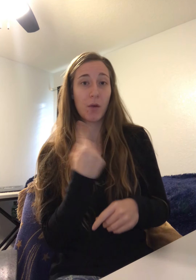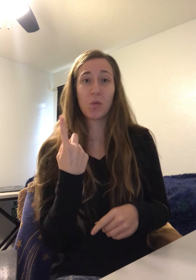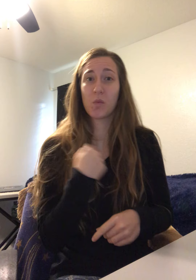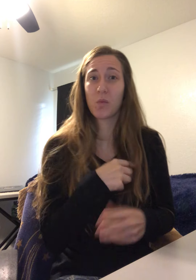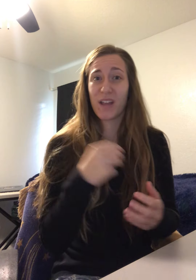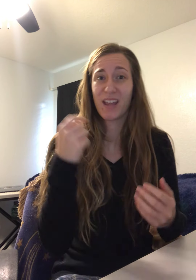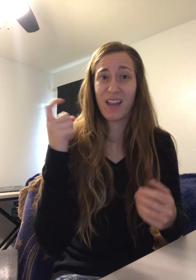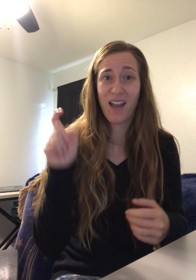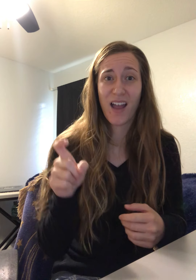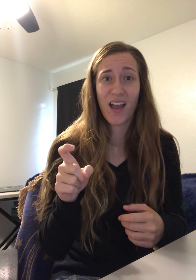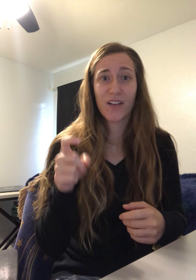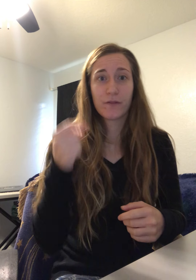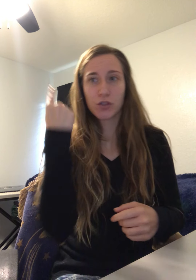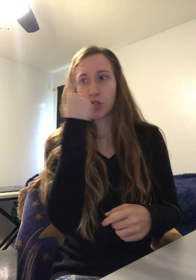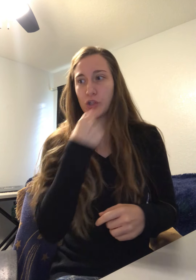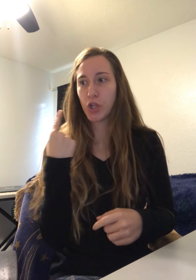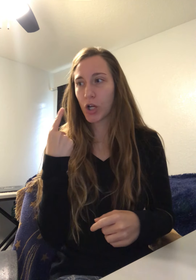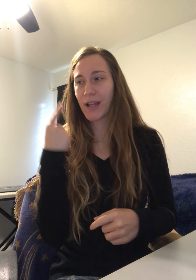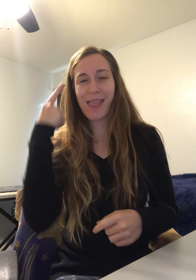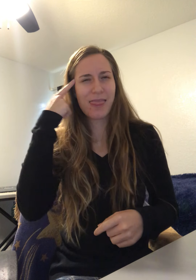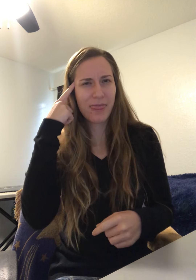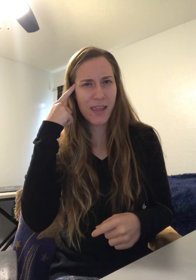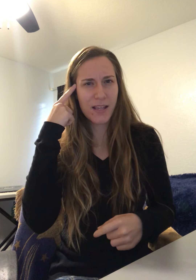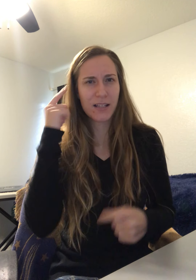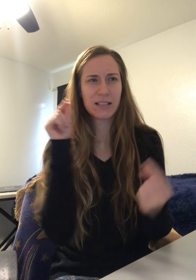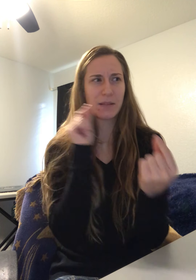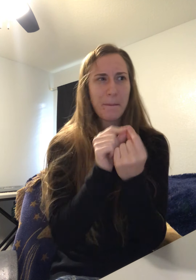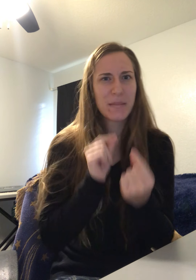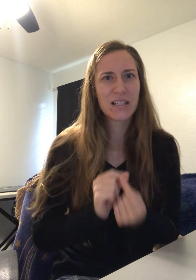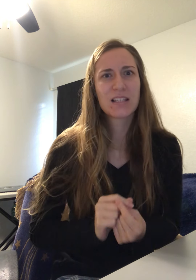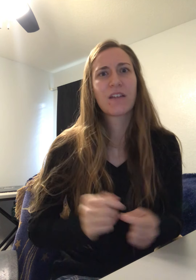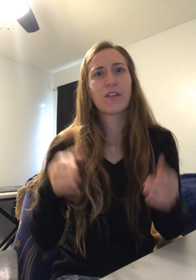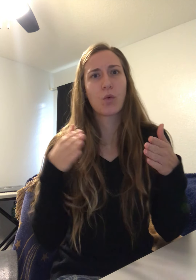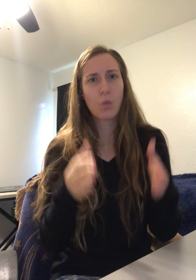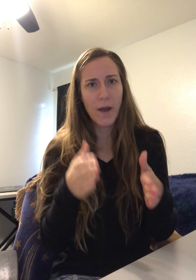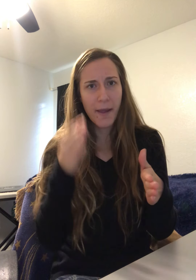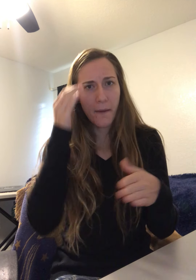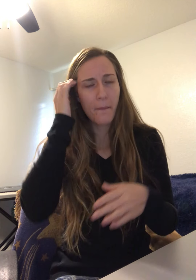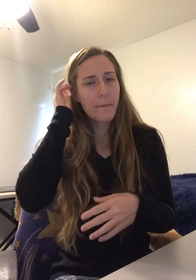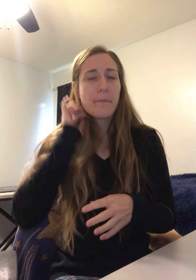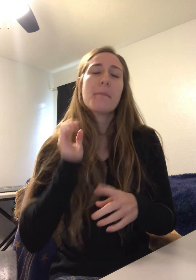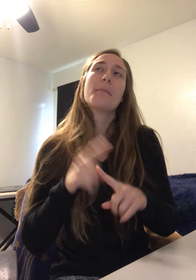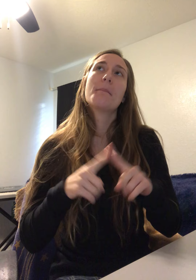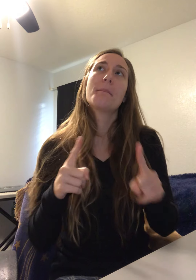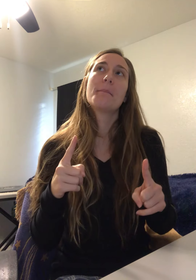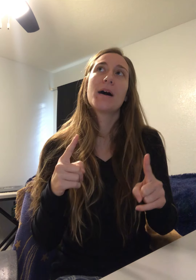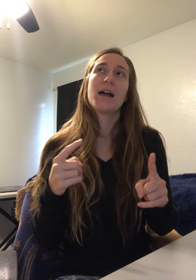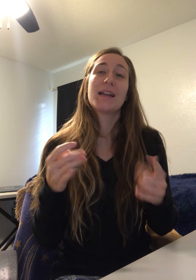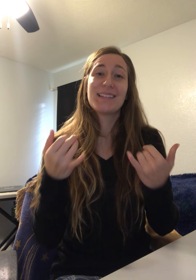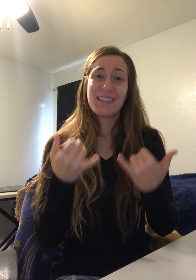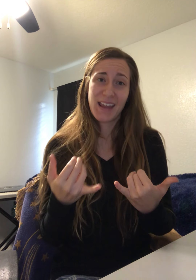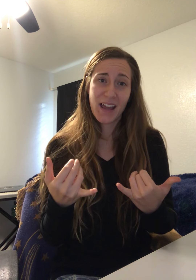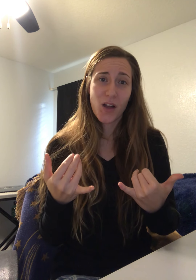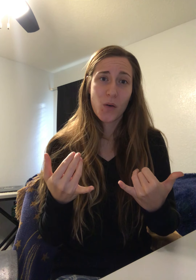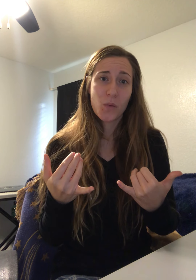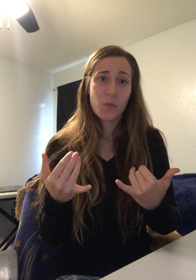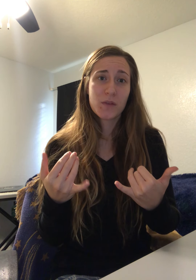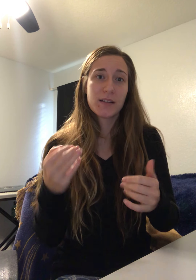way, all of that goes out the window. And at first you're focused on your kid, and like getting them